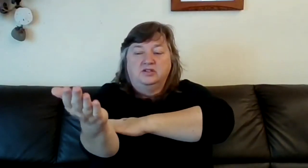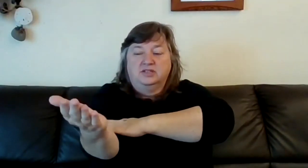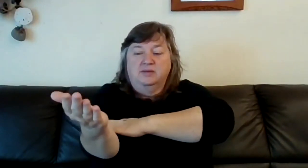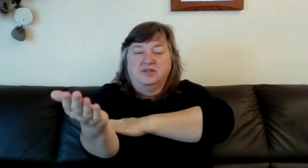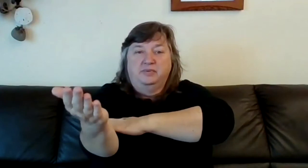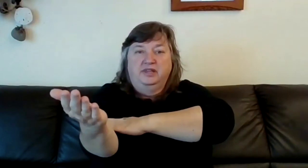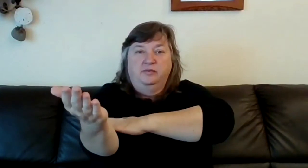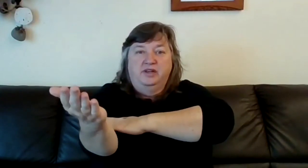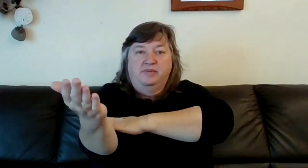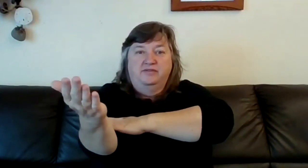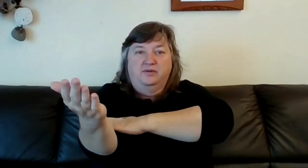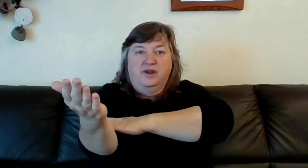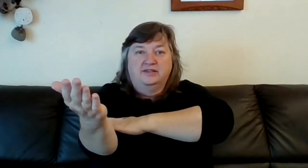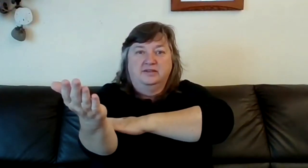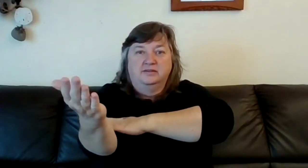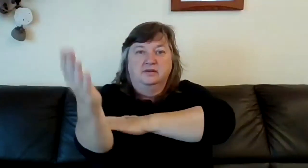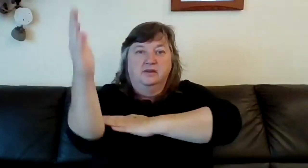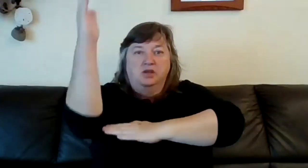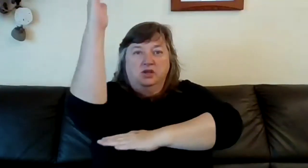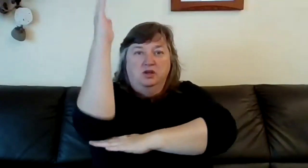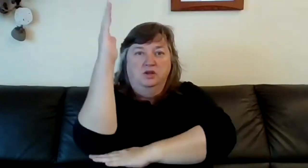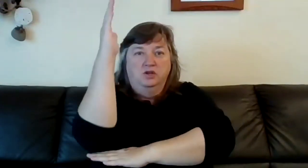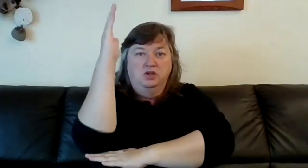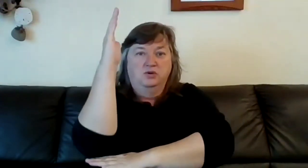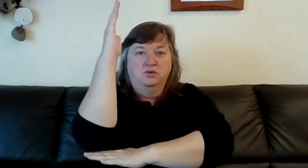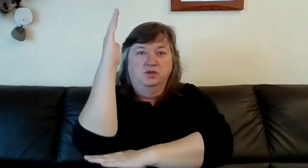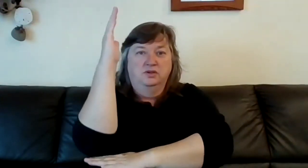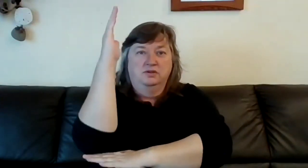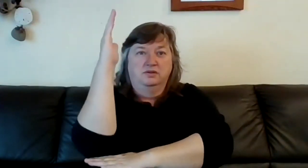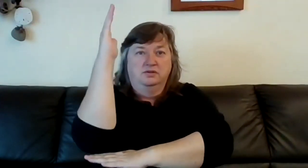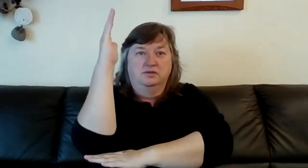just comes up a little bit above the horizon. Noon